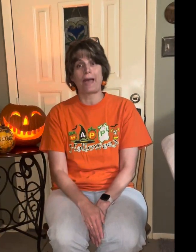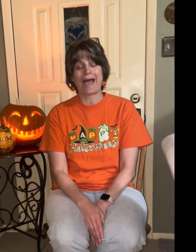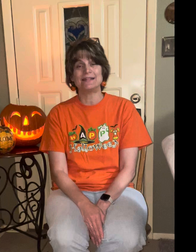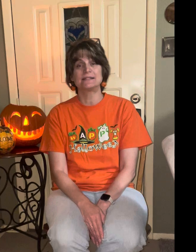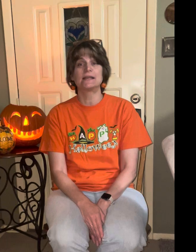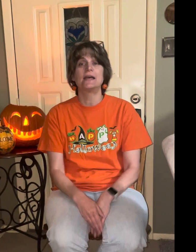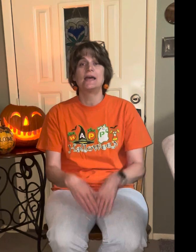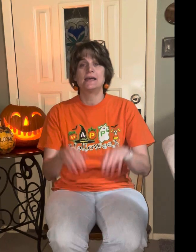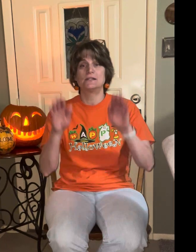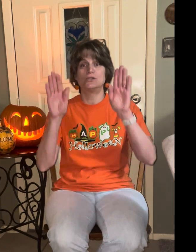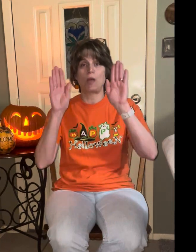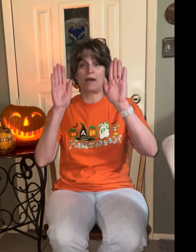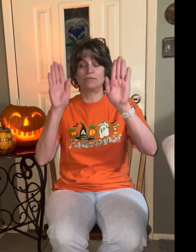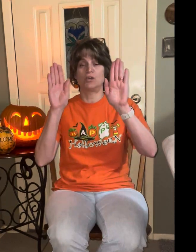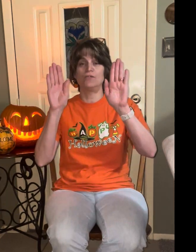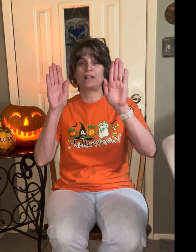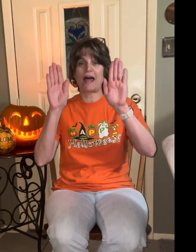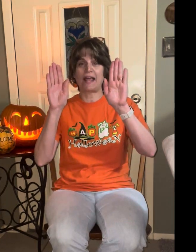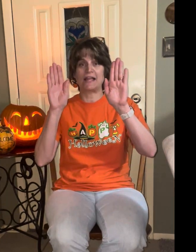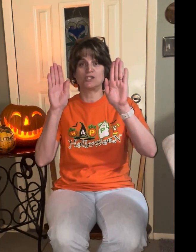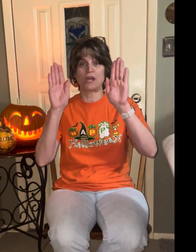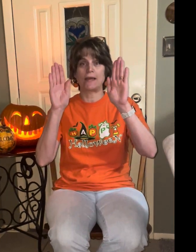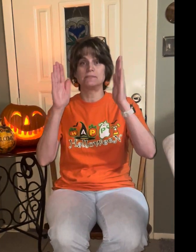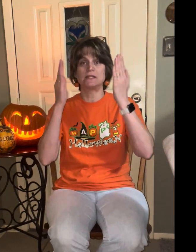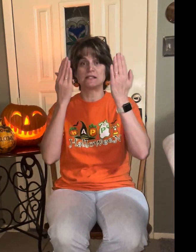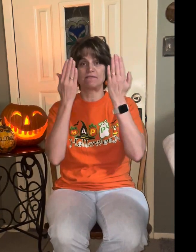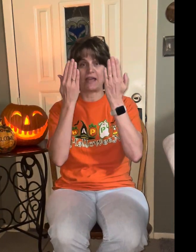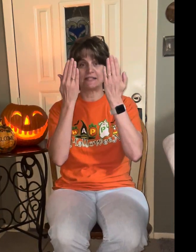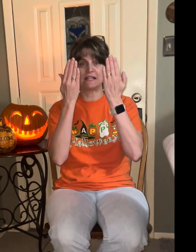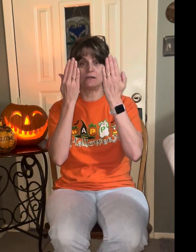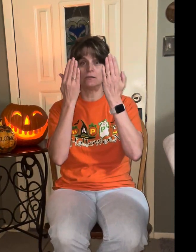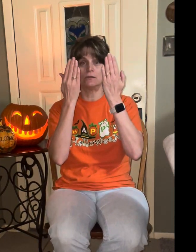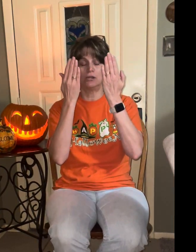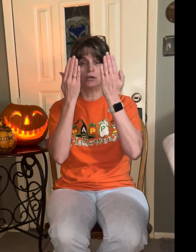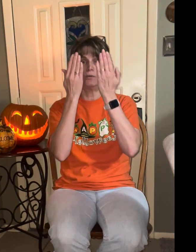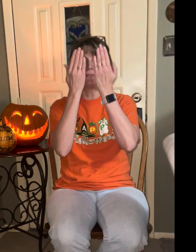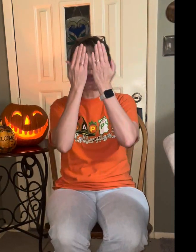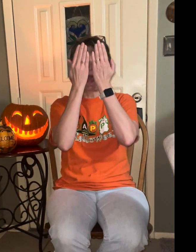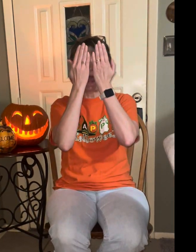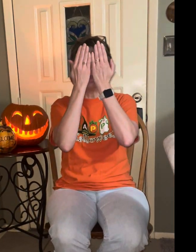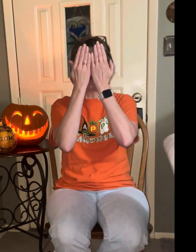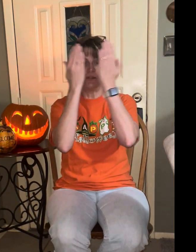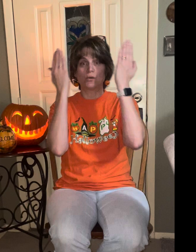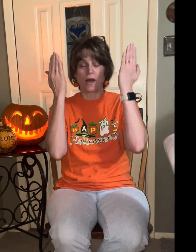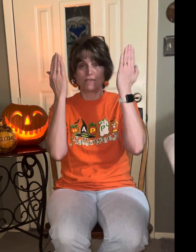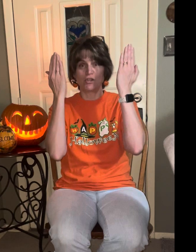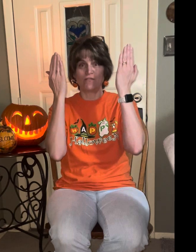mask, is you have two flat hand shapes that facing you, and then you cover your